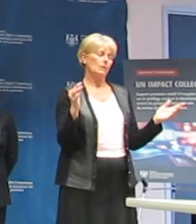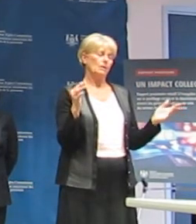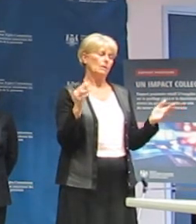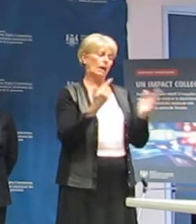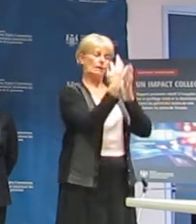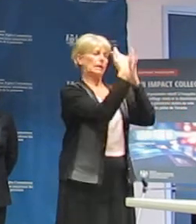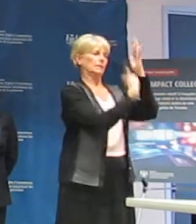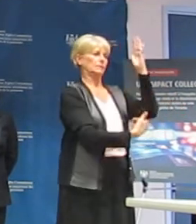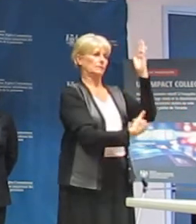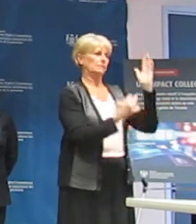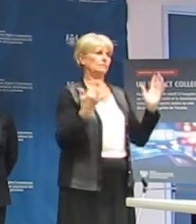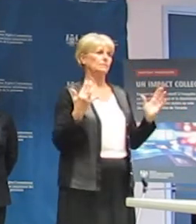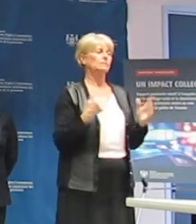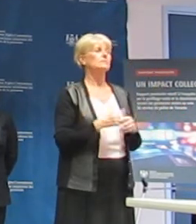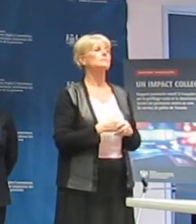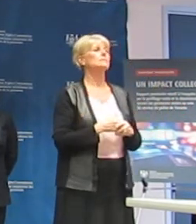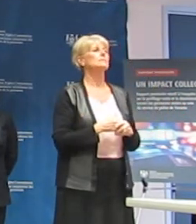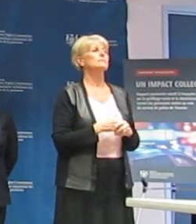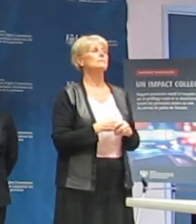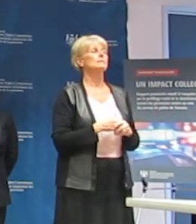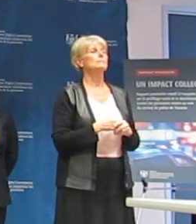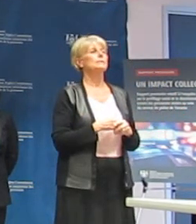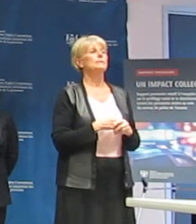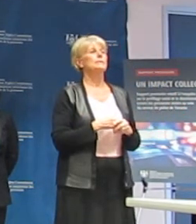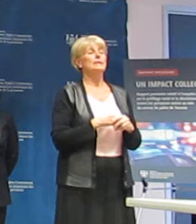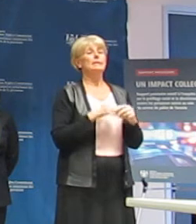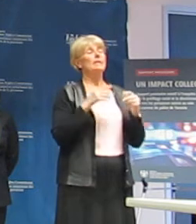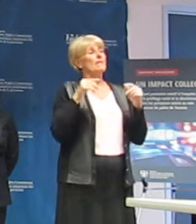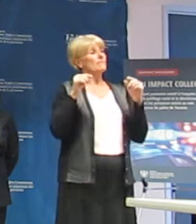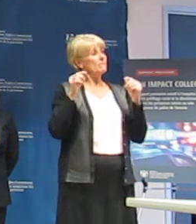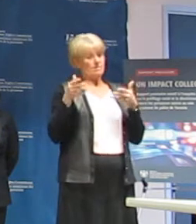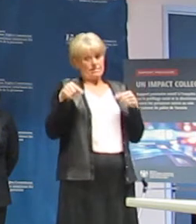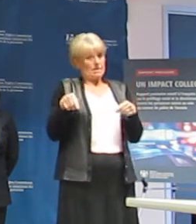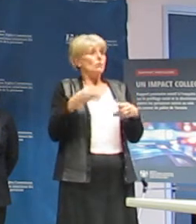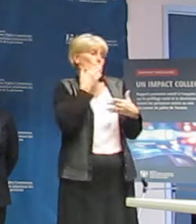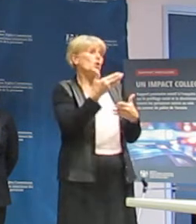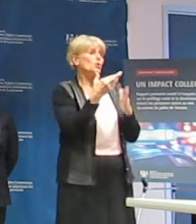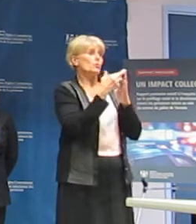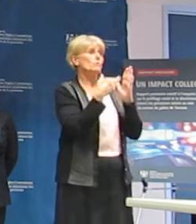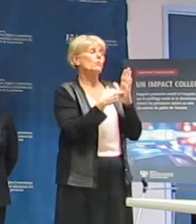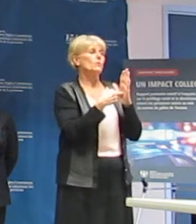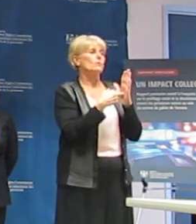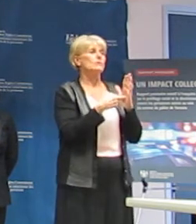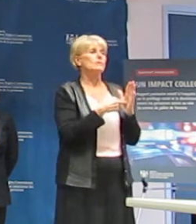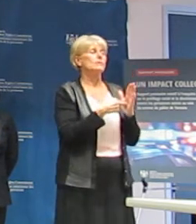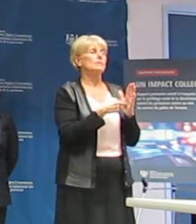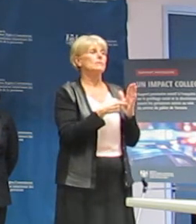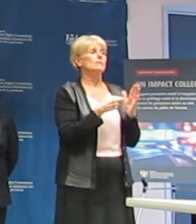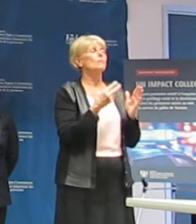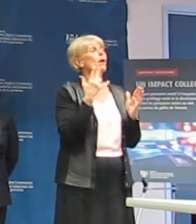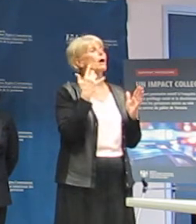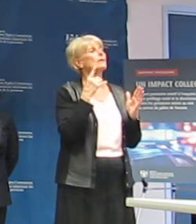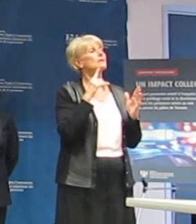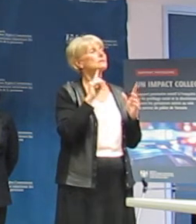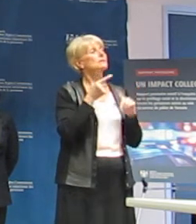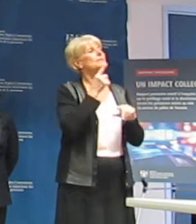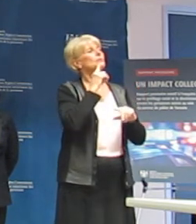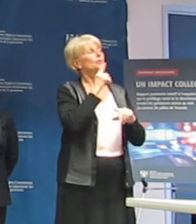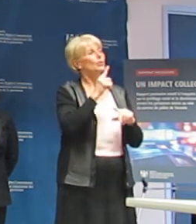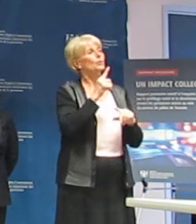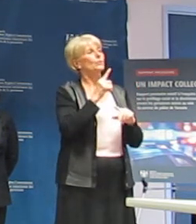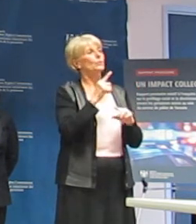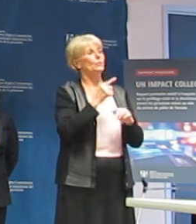of them. This is a good report in terms of making sure you